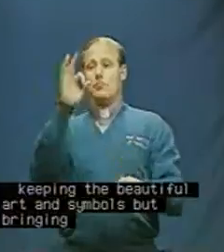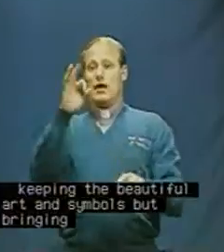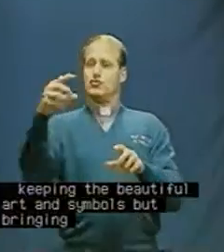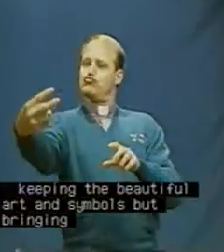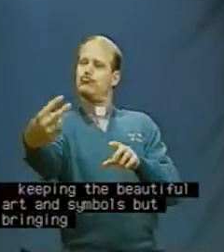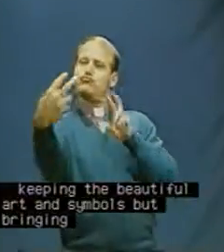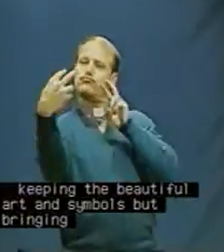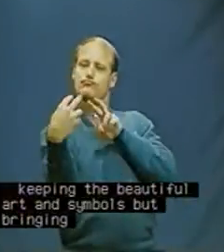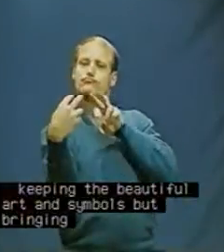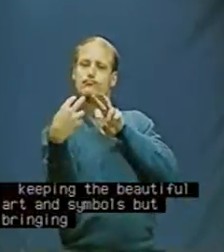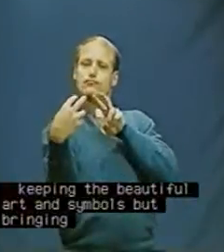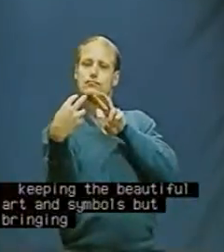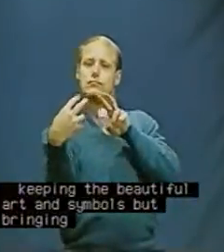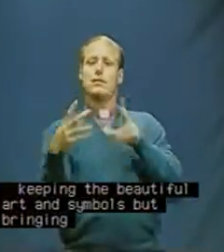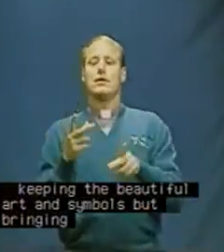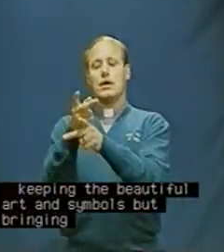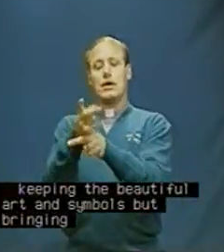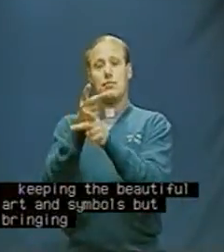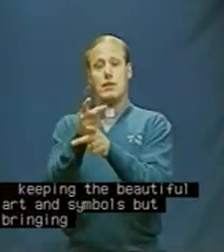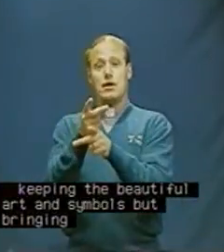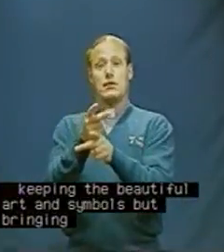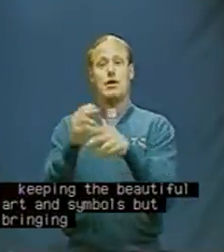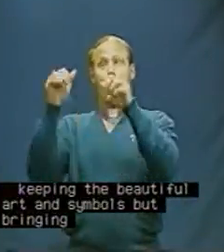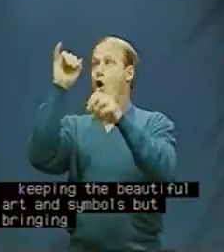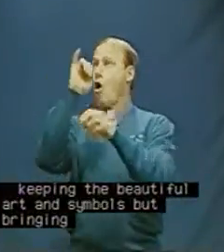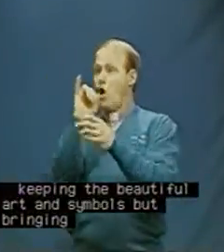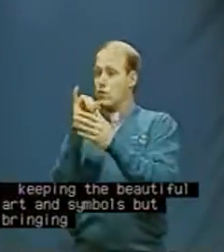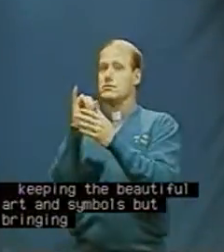keeping the beautiful artwork and symbols, but bringing